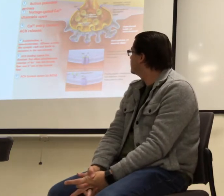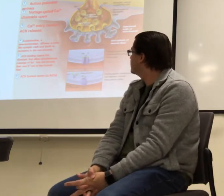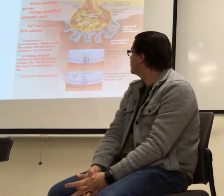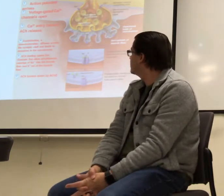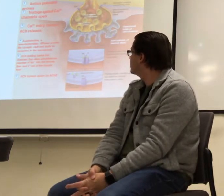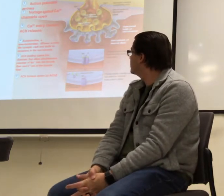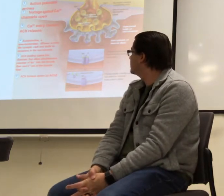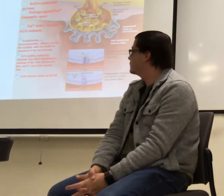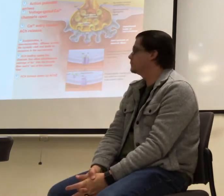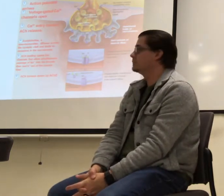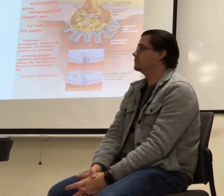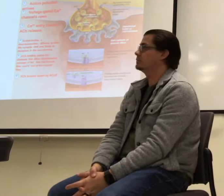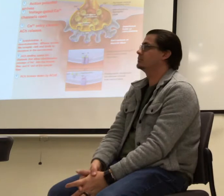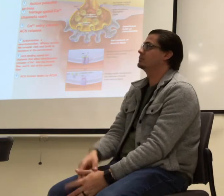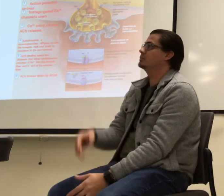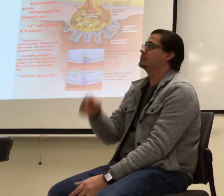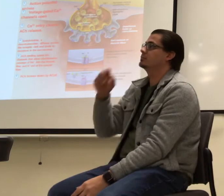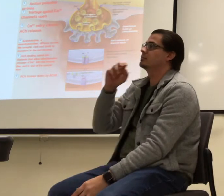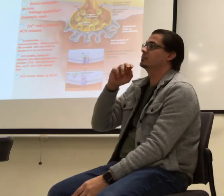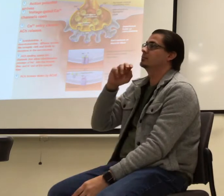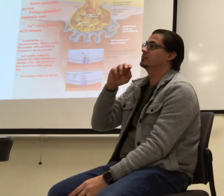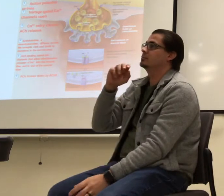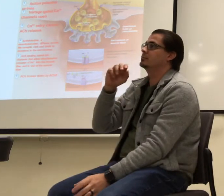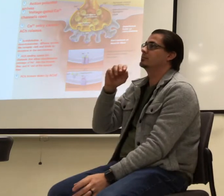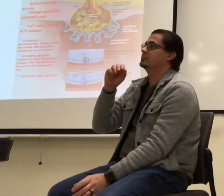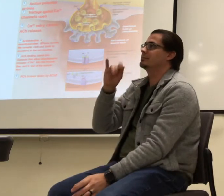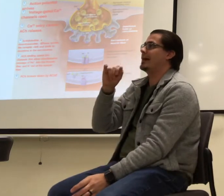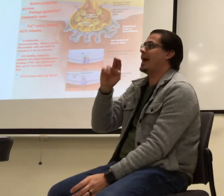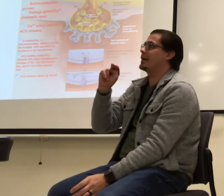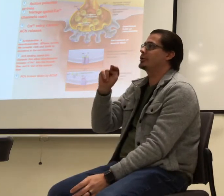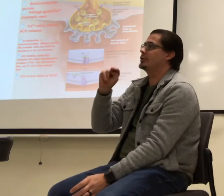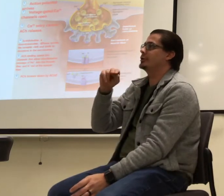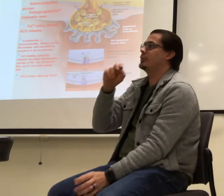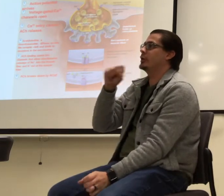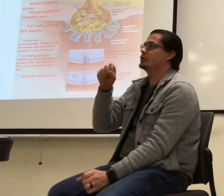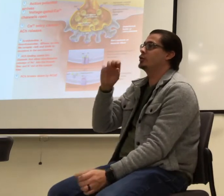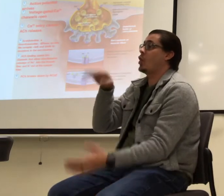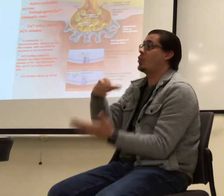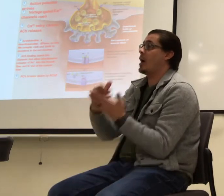Action potential arrives, and I'm putting in parentheses, I'm putting to the axon terminal.